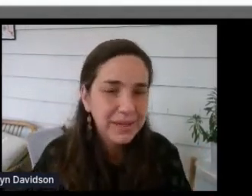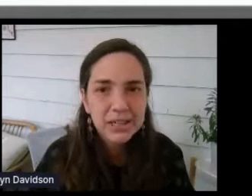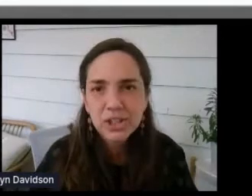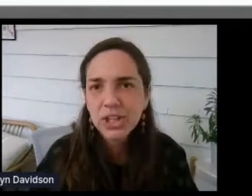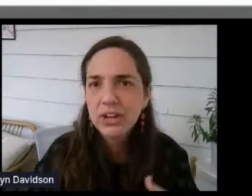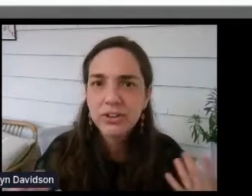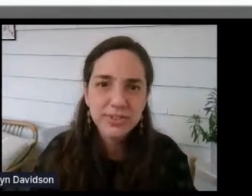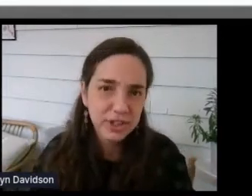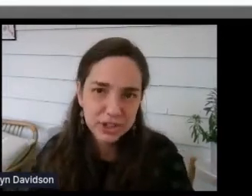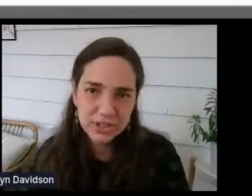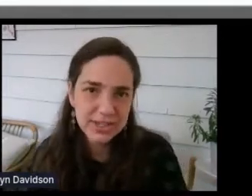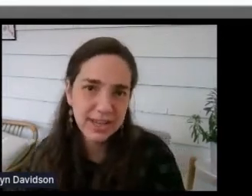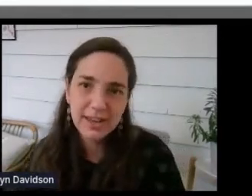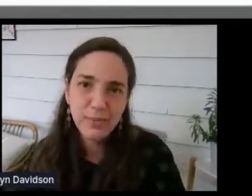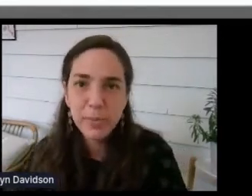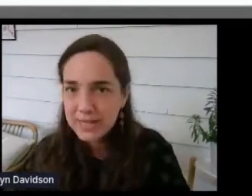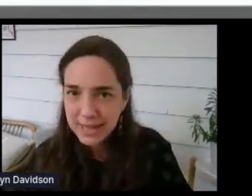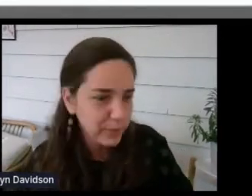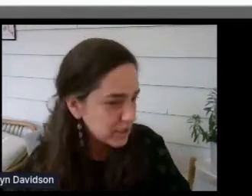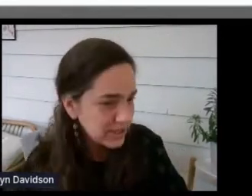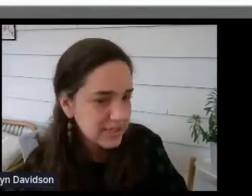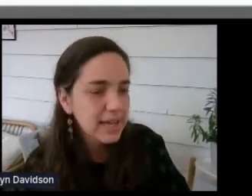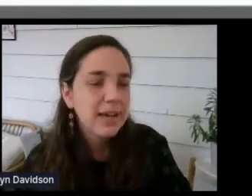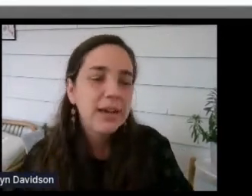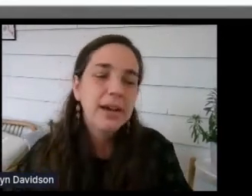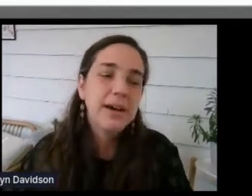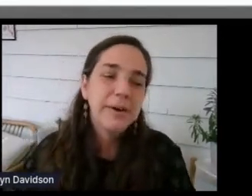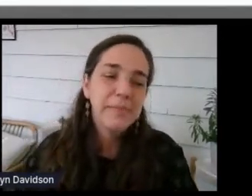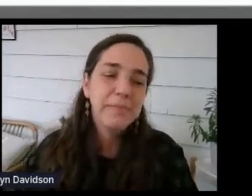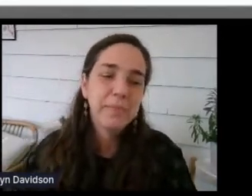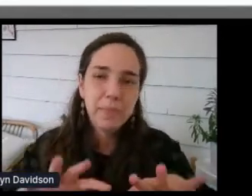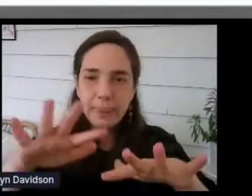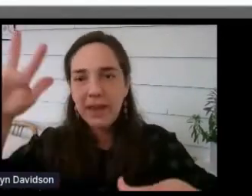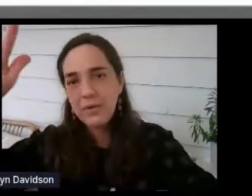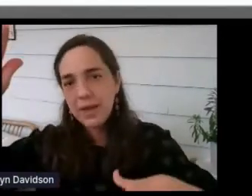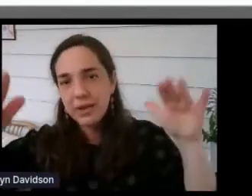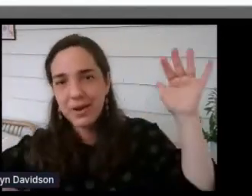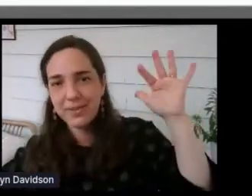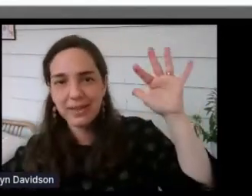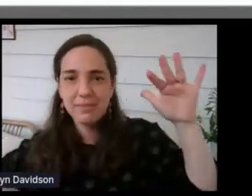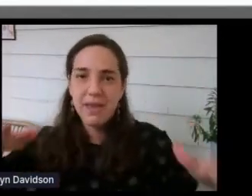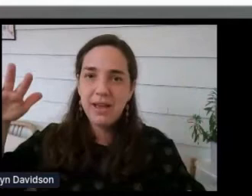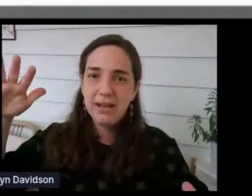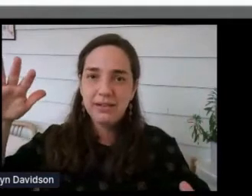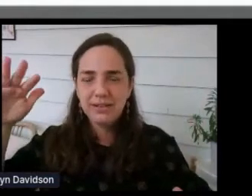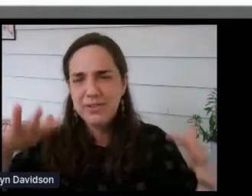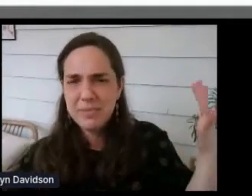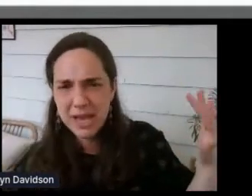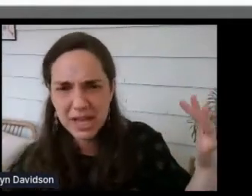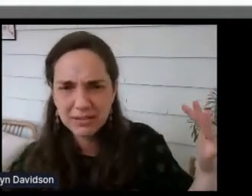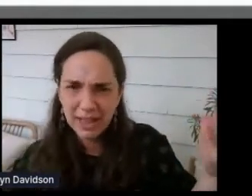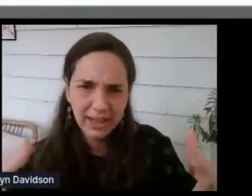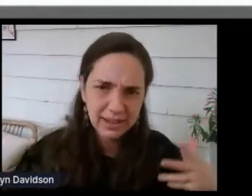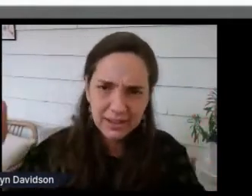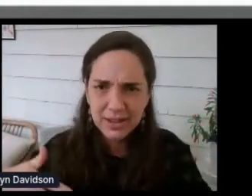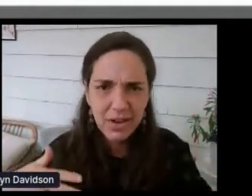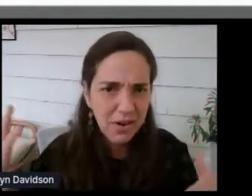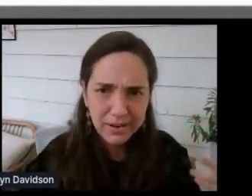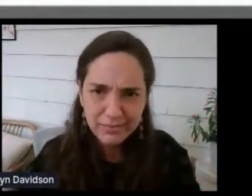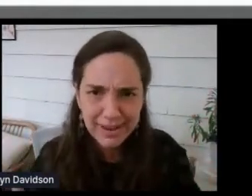like gender features in Romance languages, that, okay, you have like male and female,